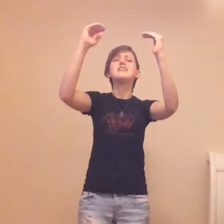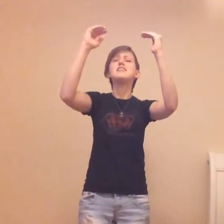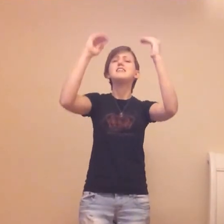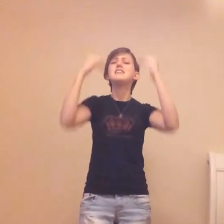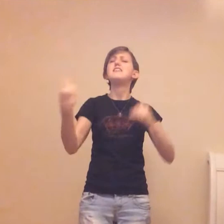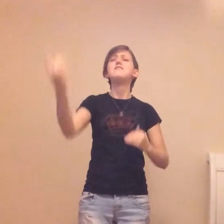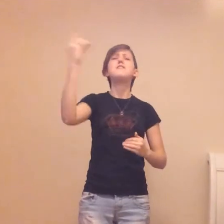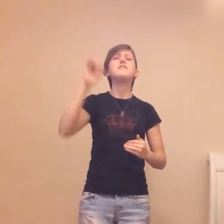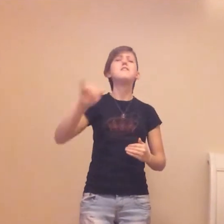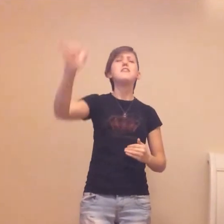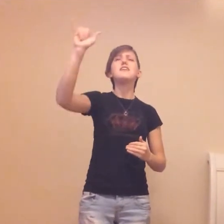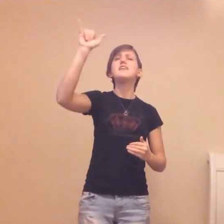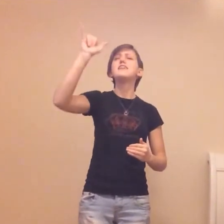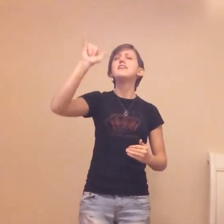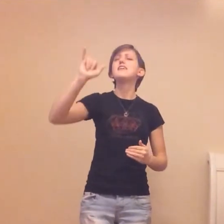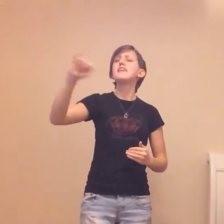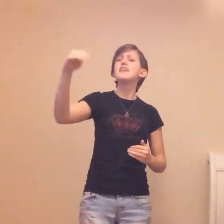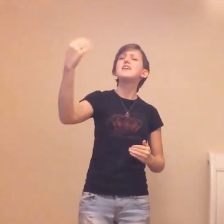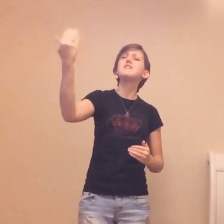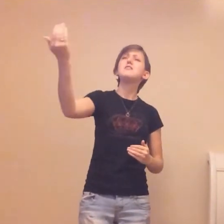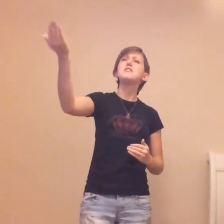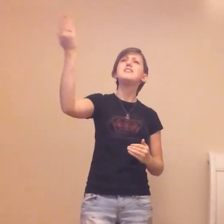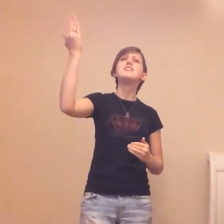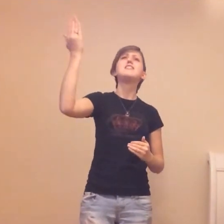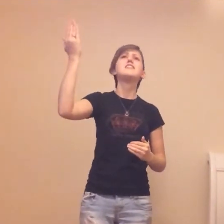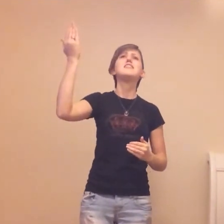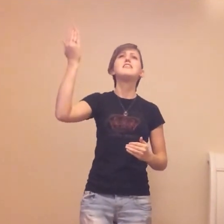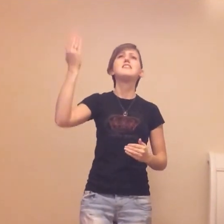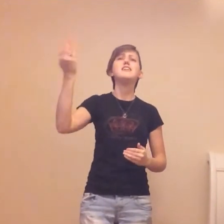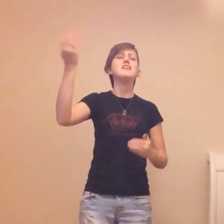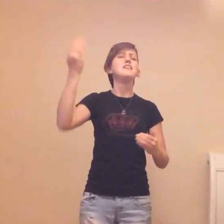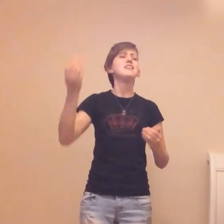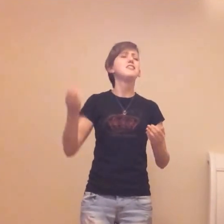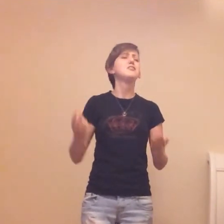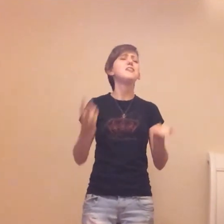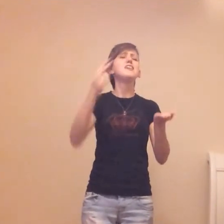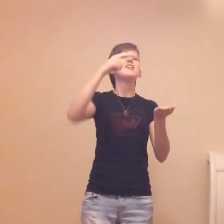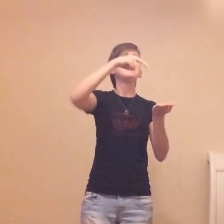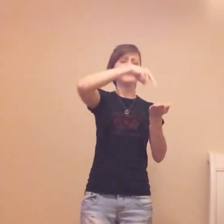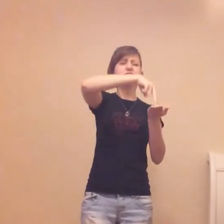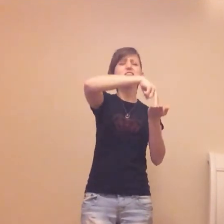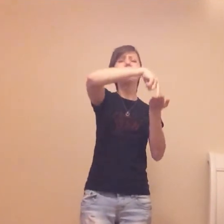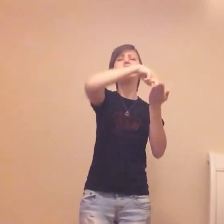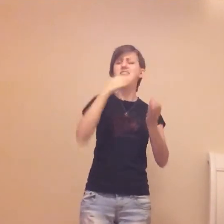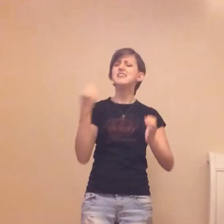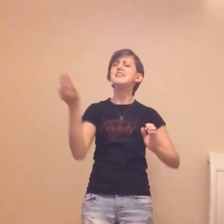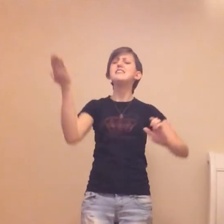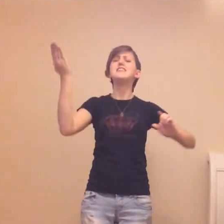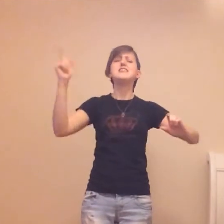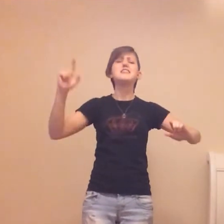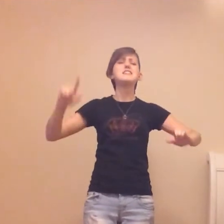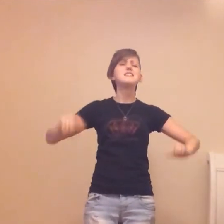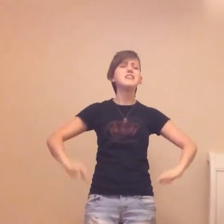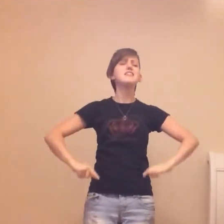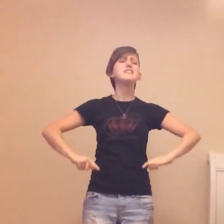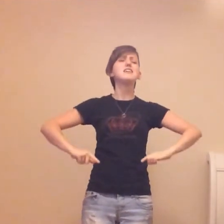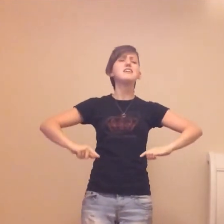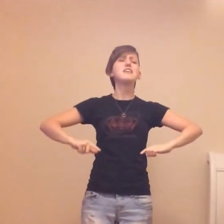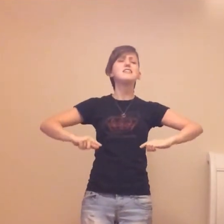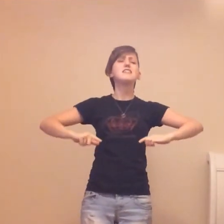the way. He is my, he is my,